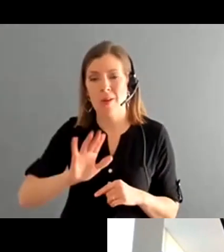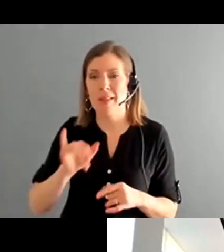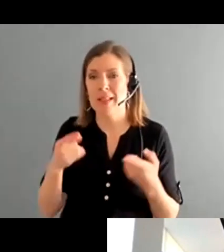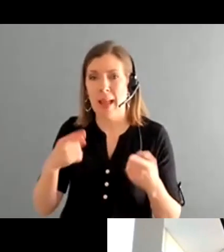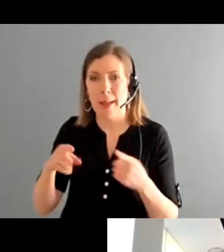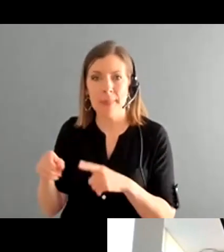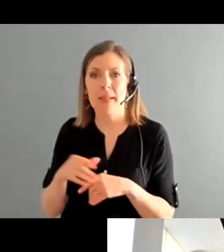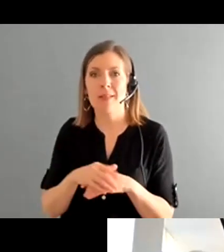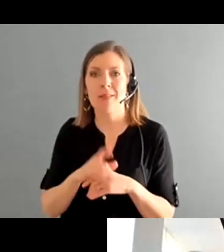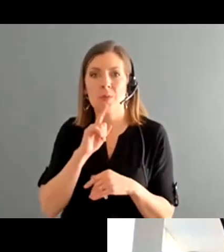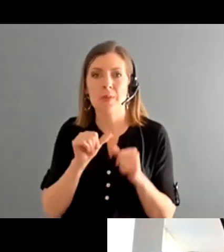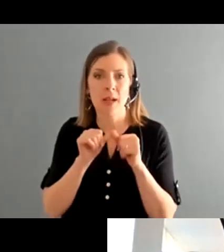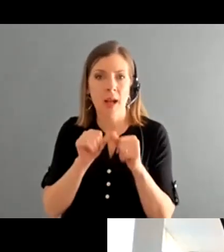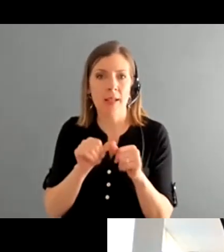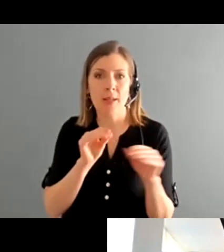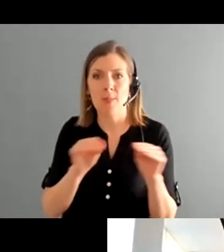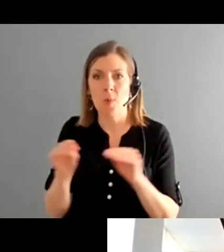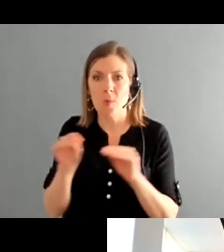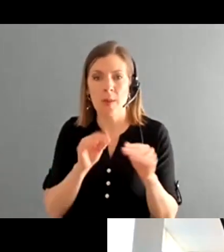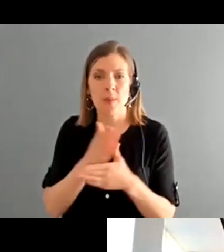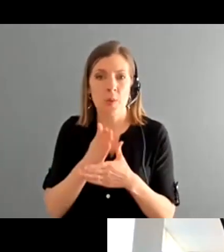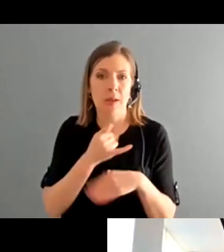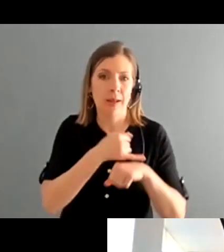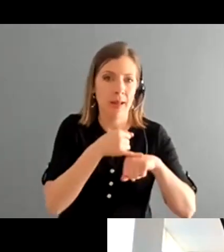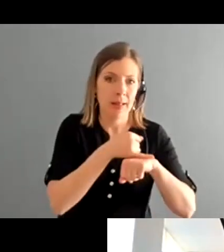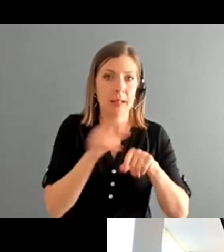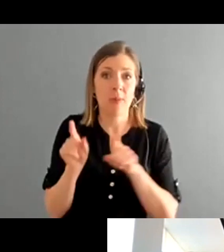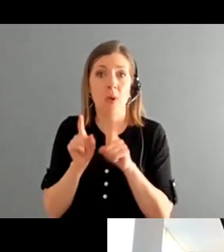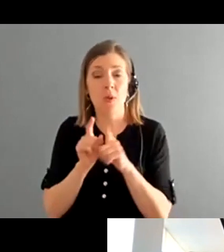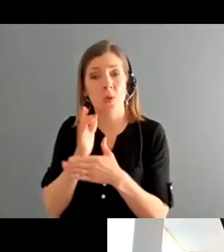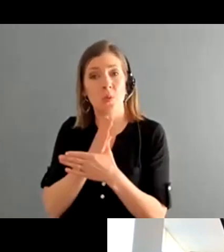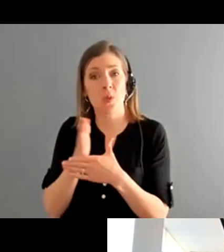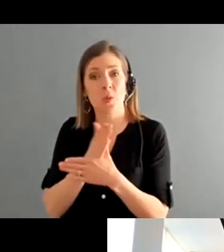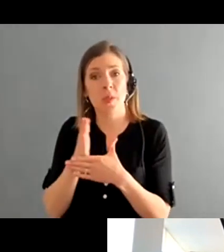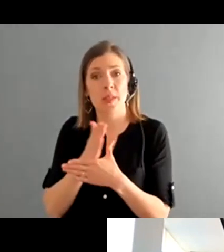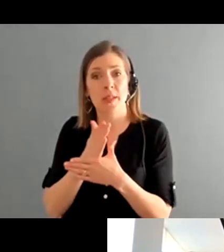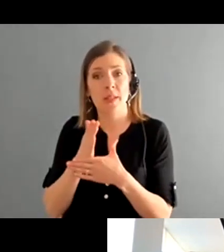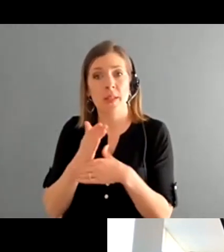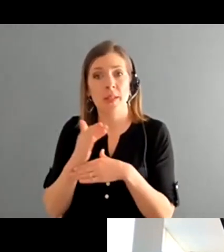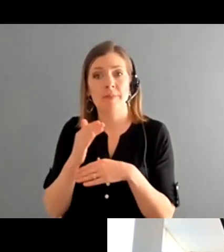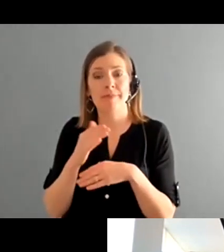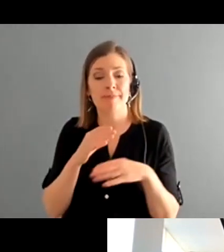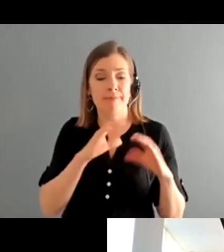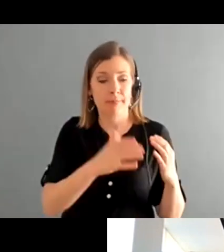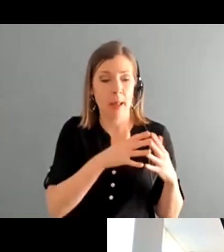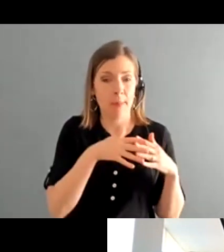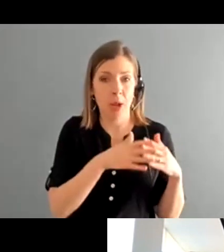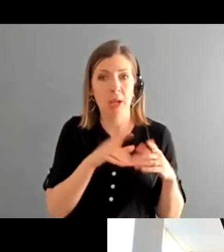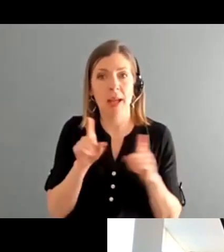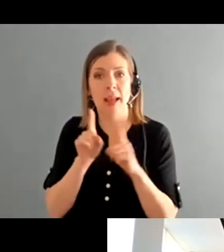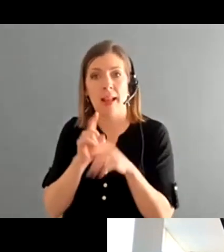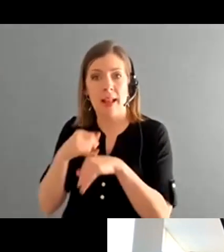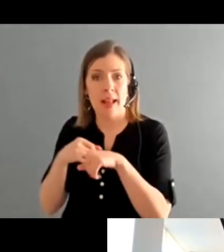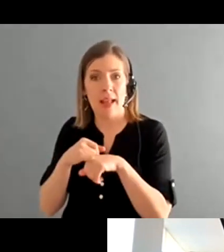There was constant movement between islands, but also between continental America and the